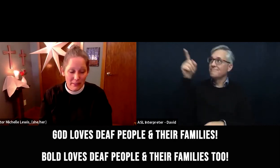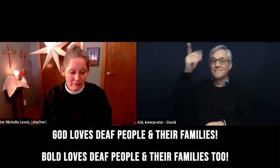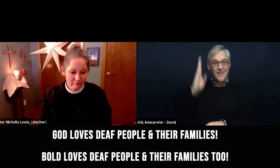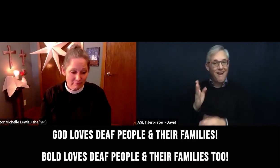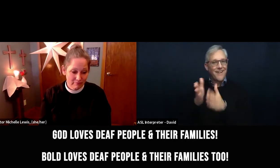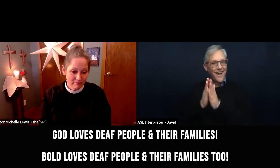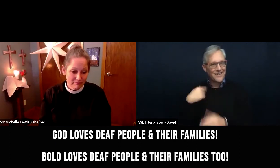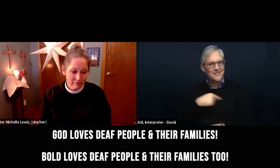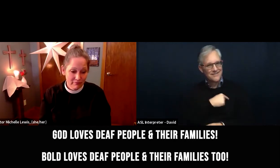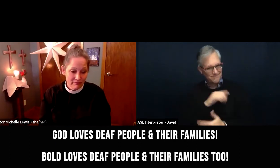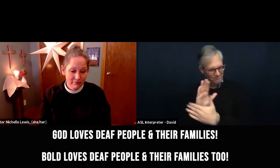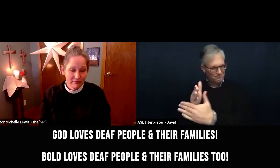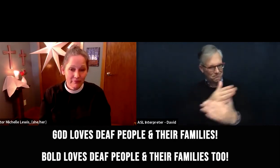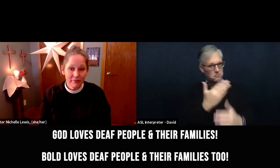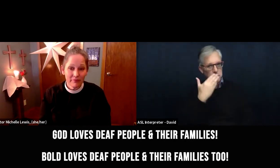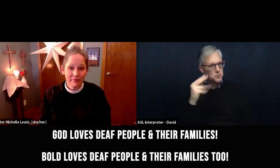families.